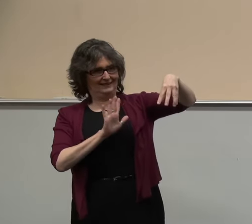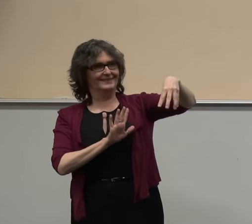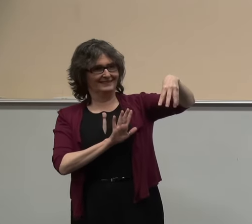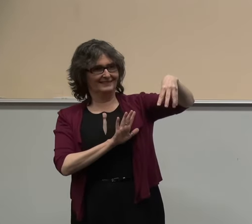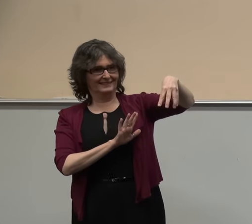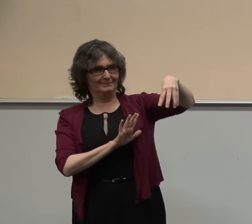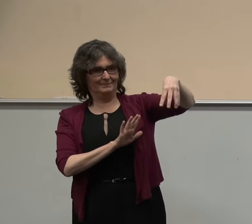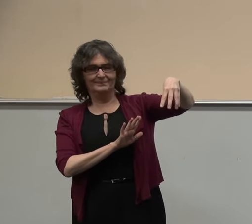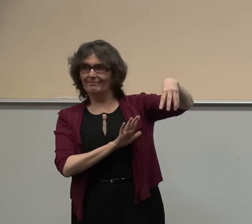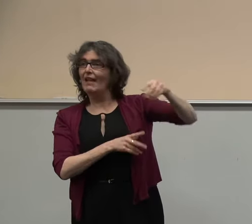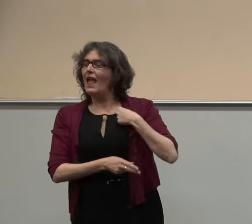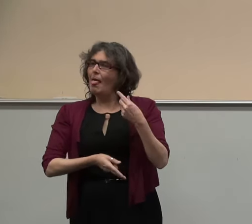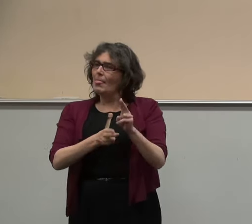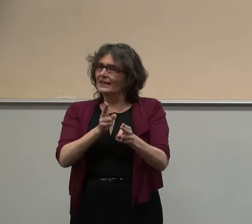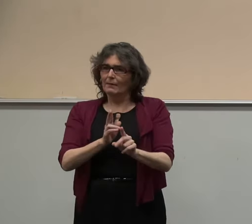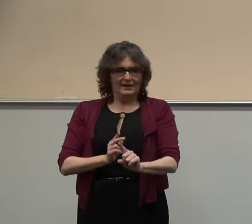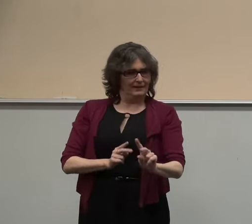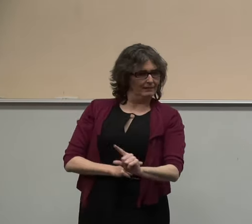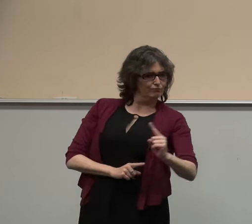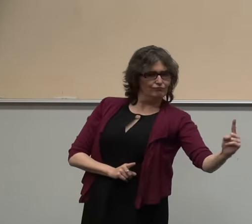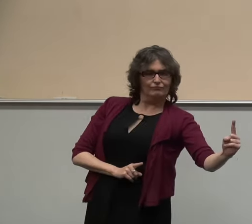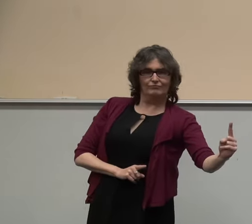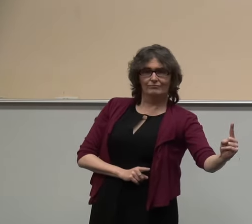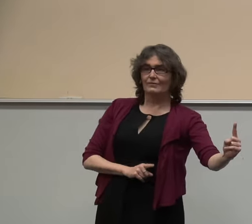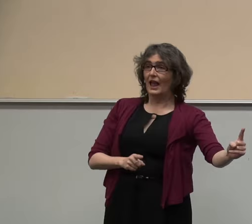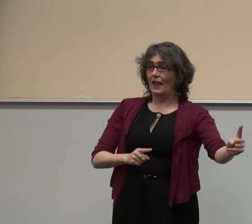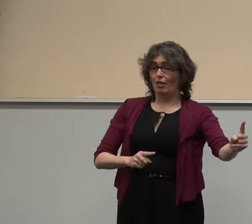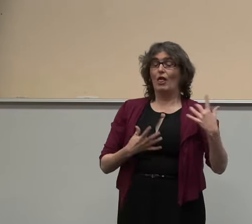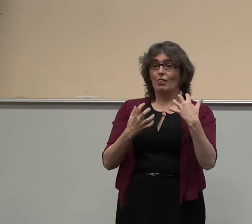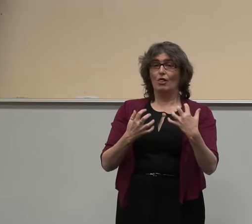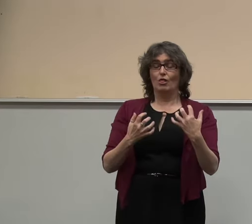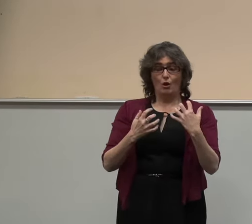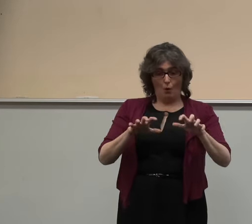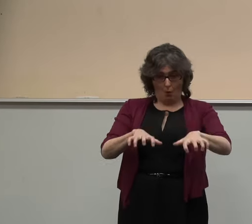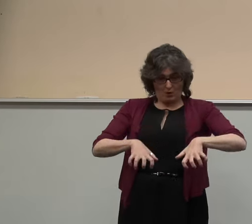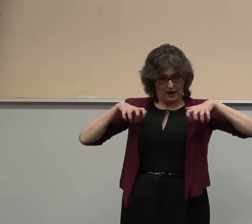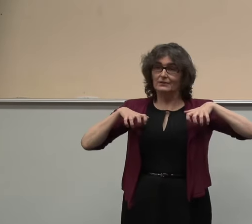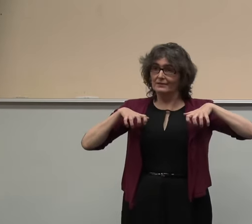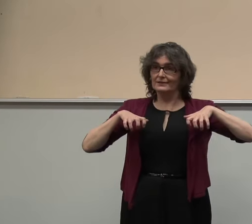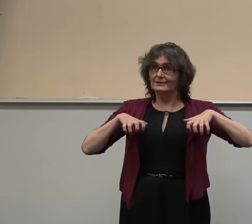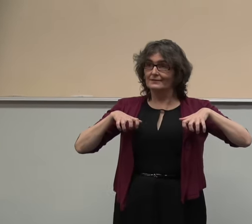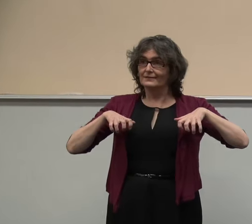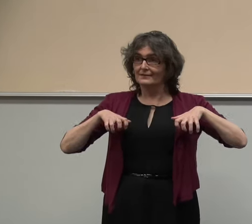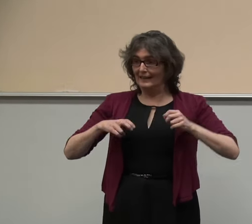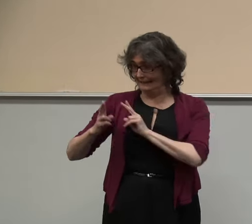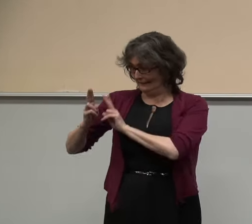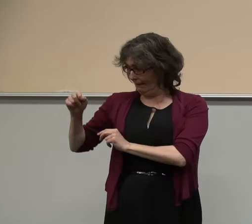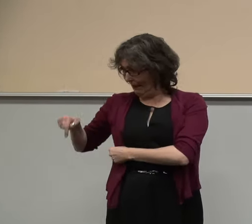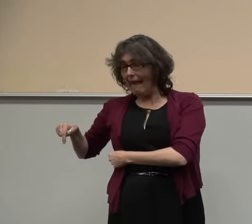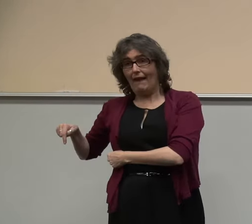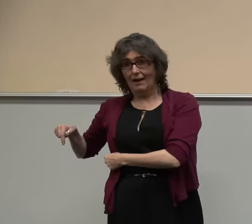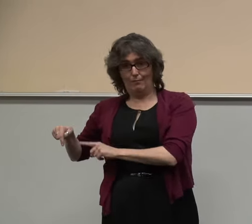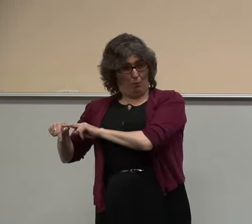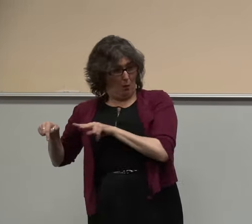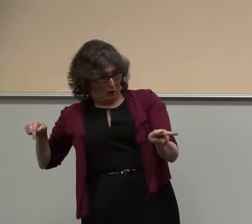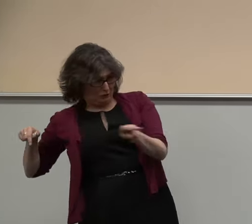side, there are only some seats in the auditorium that are useful for watching both the interpreter and the